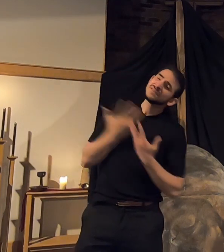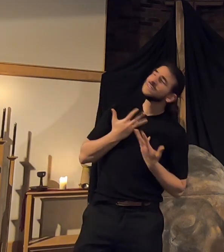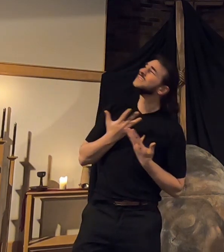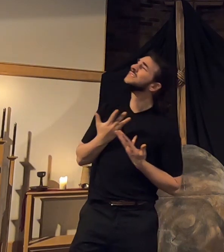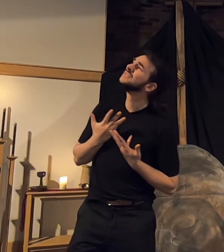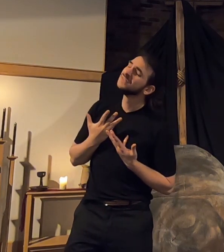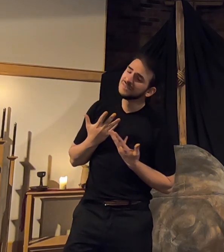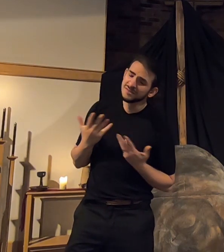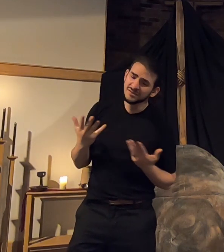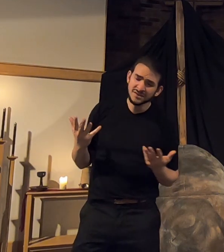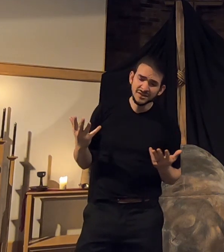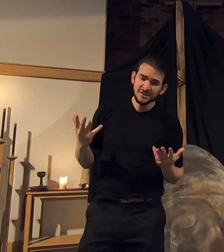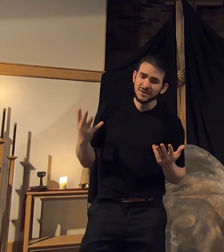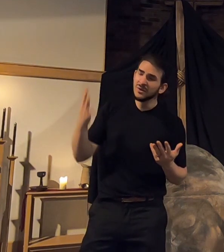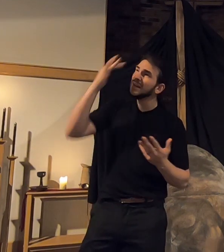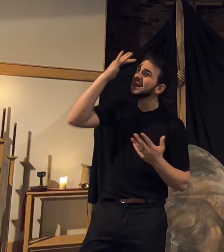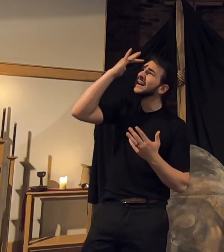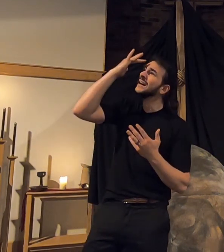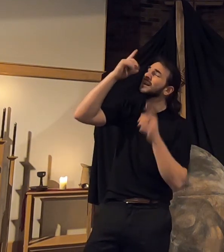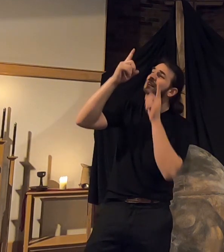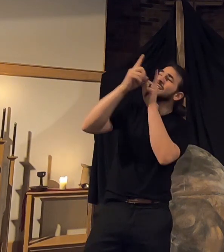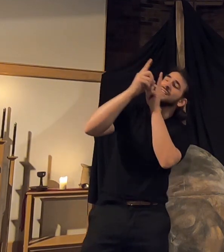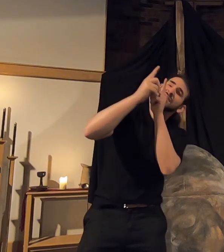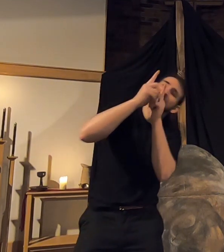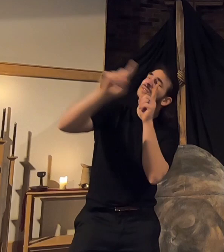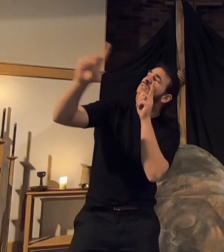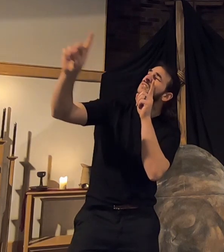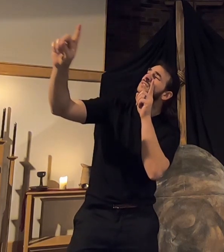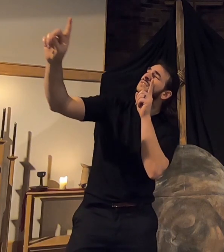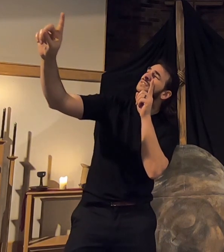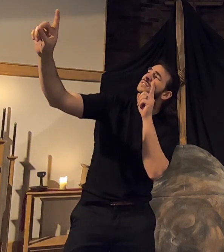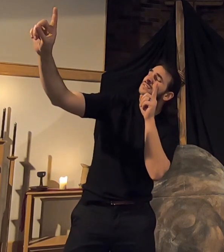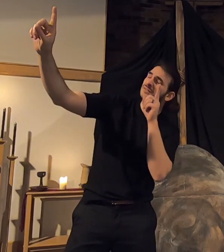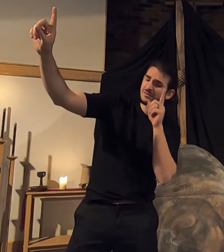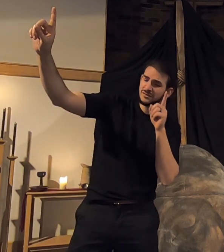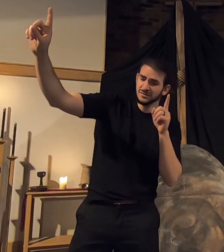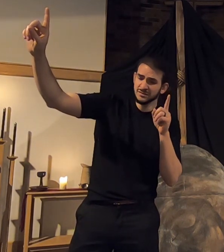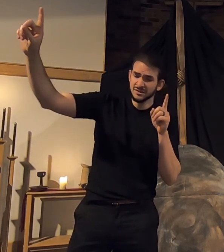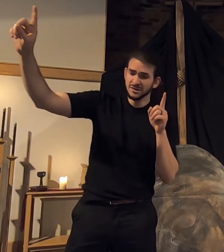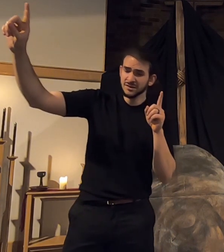why have you deserted me? Why are you so far away?